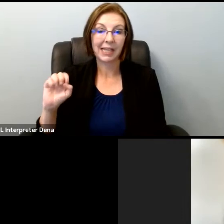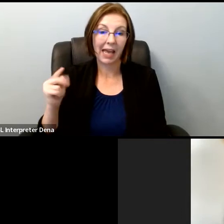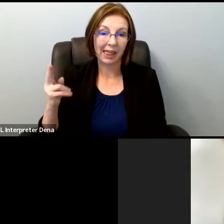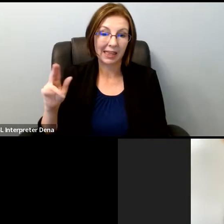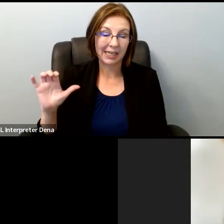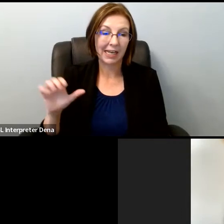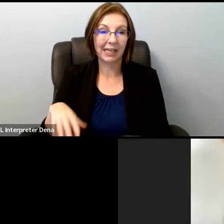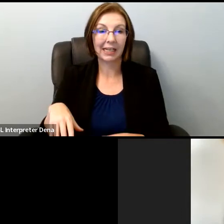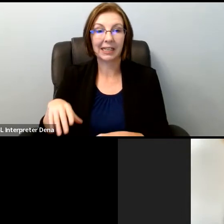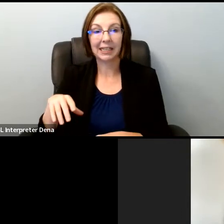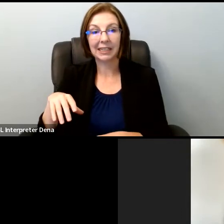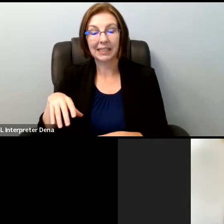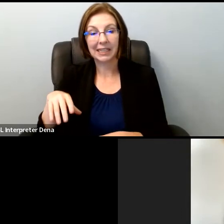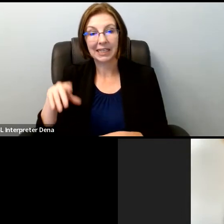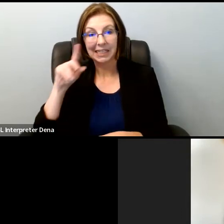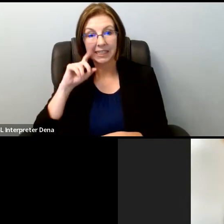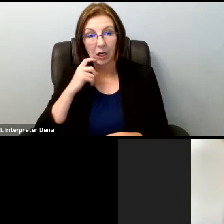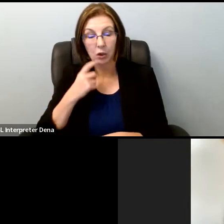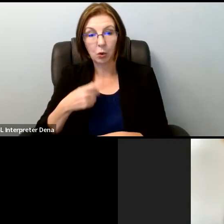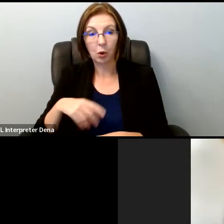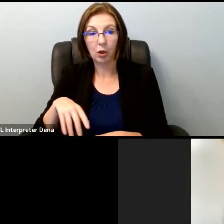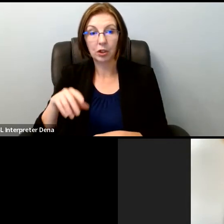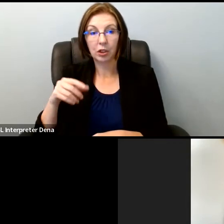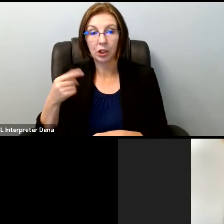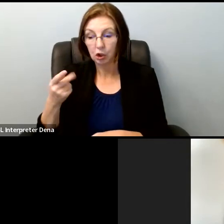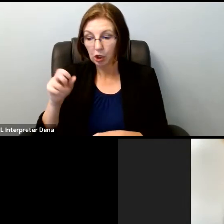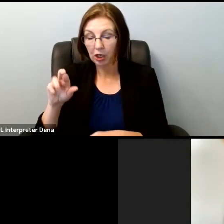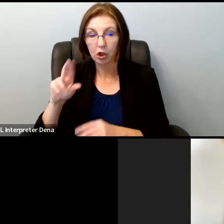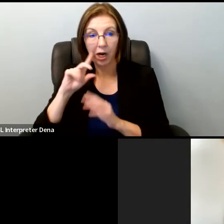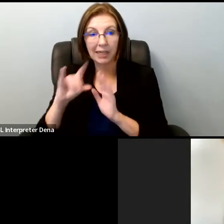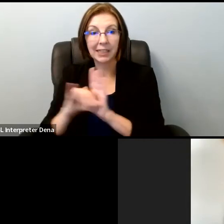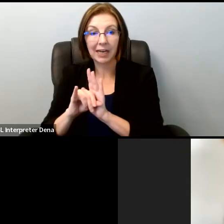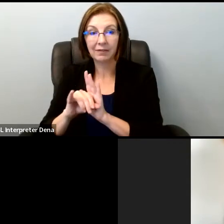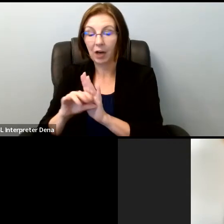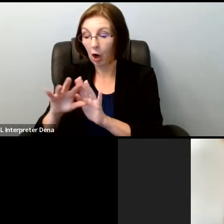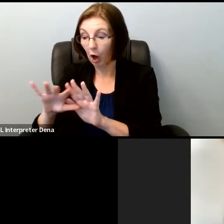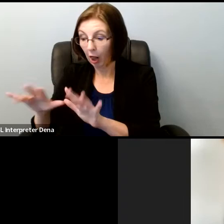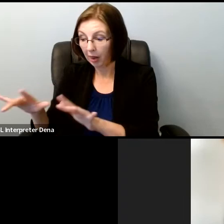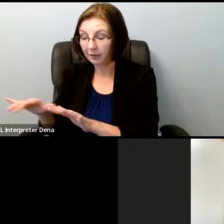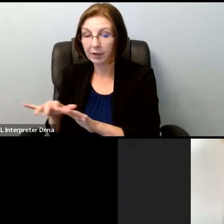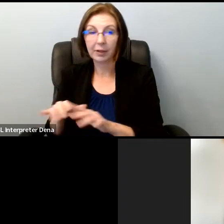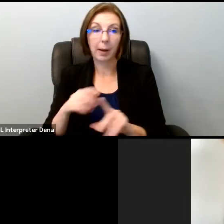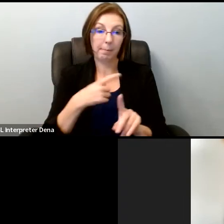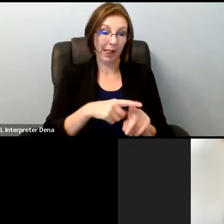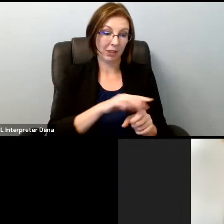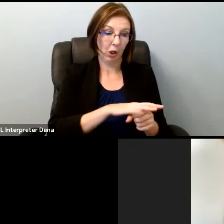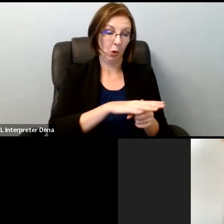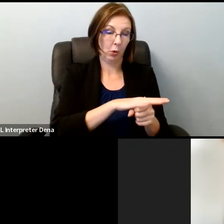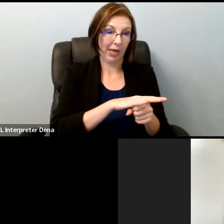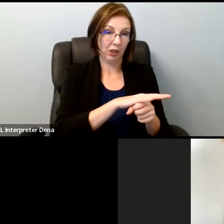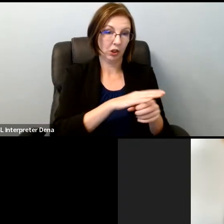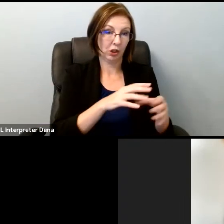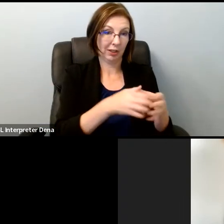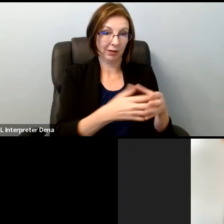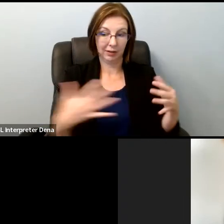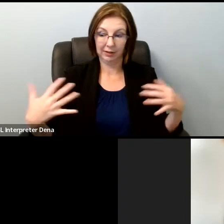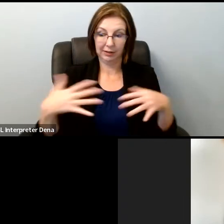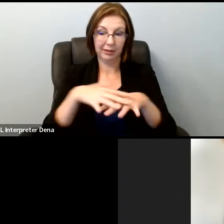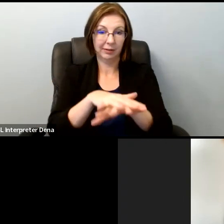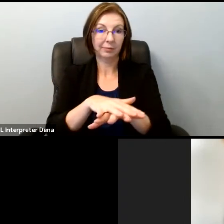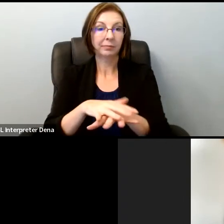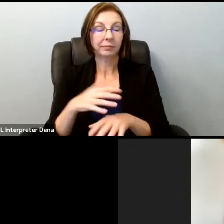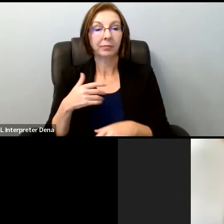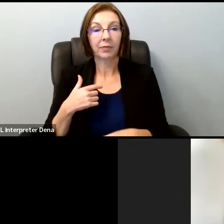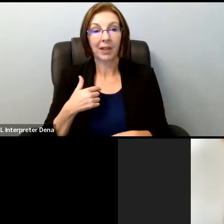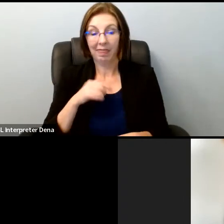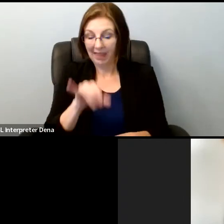SOGI data, sexual orientation, gender identity groups, as well as geographic location. So, you know, I think all of that taken